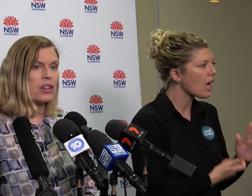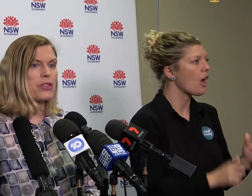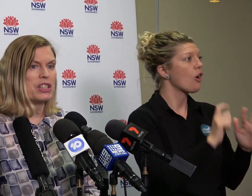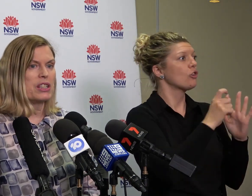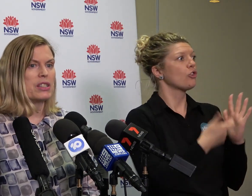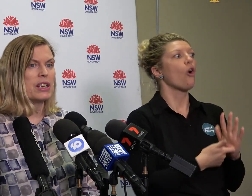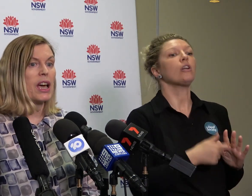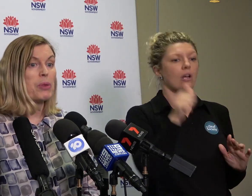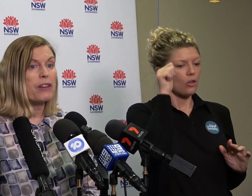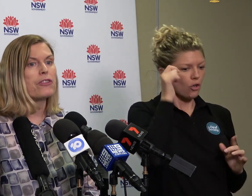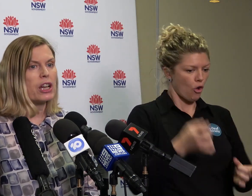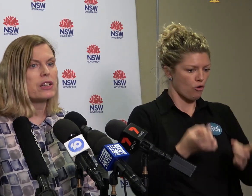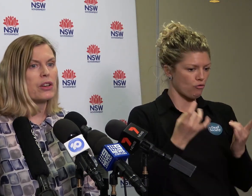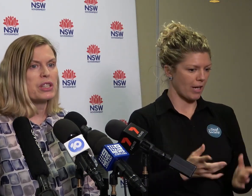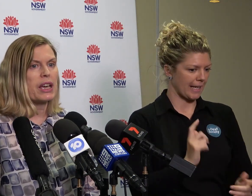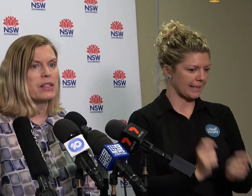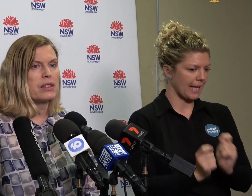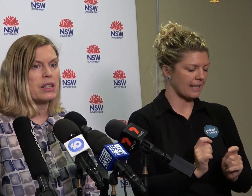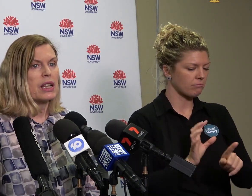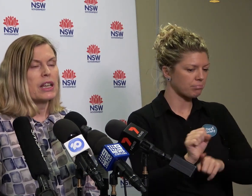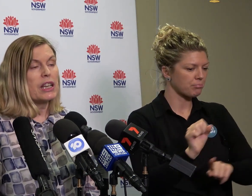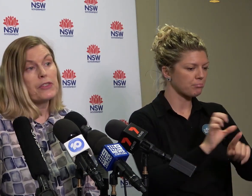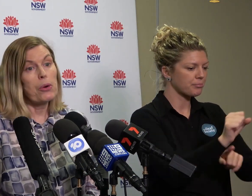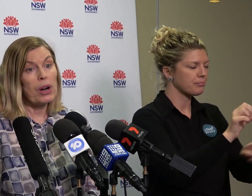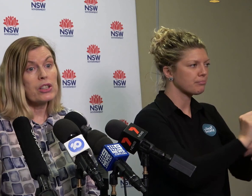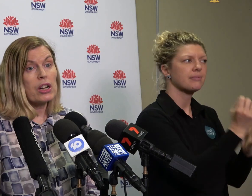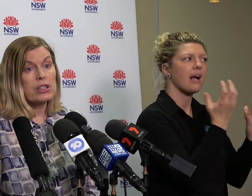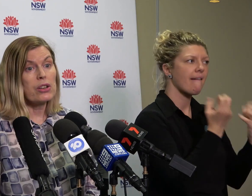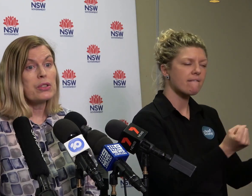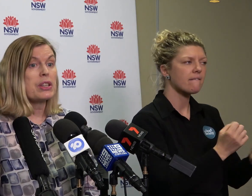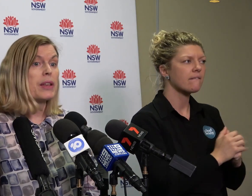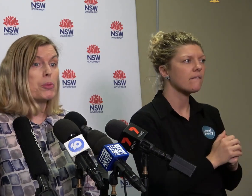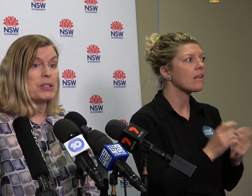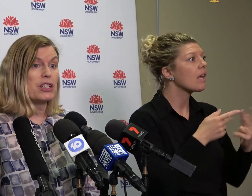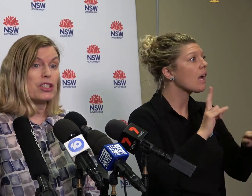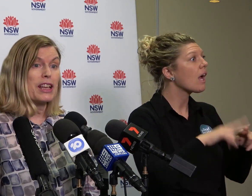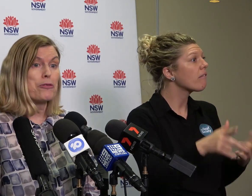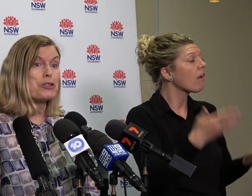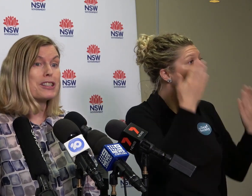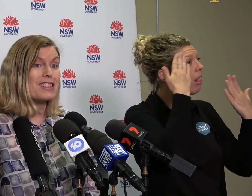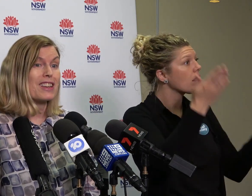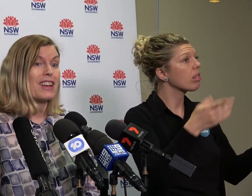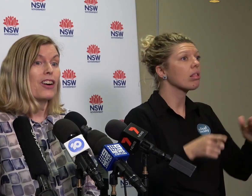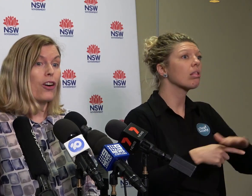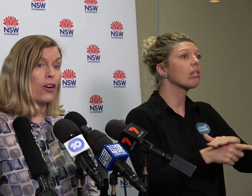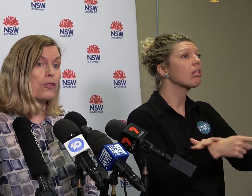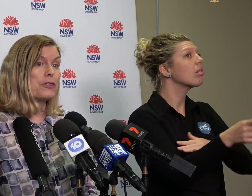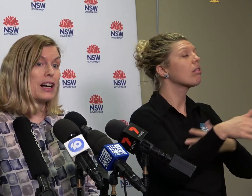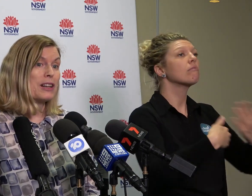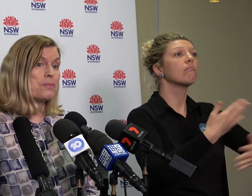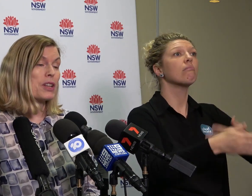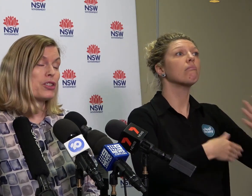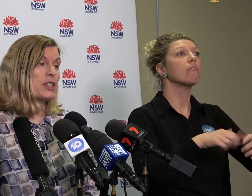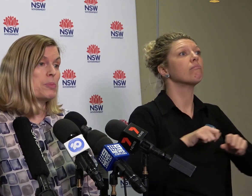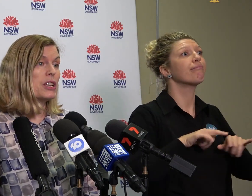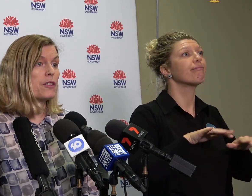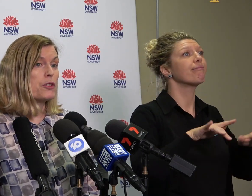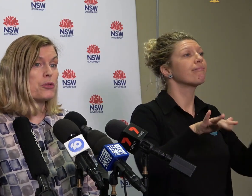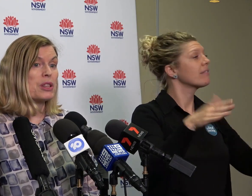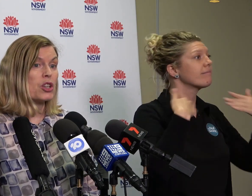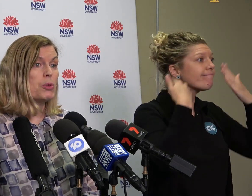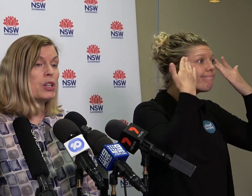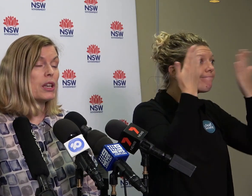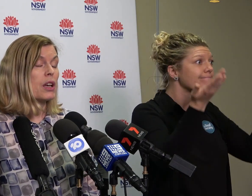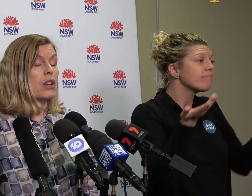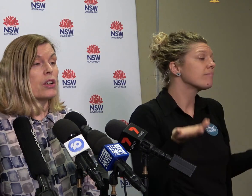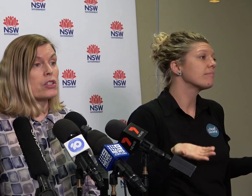to undergo the testing, and we are finding those cases. If they were undiagnosed, then they were potentially at risk of transmitting it